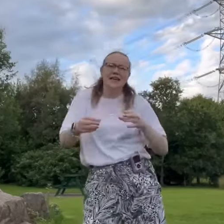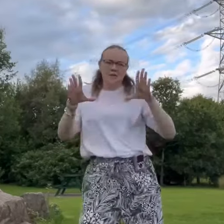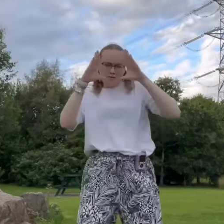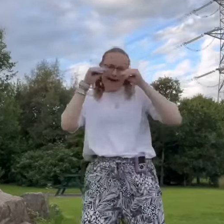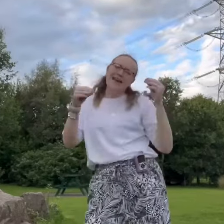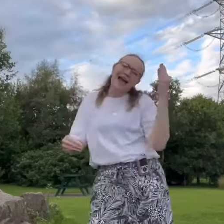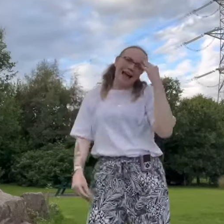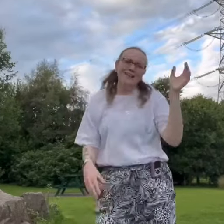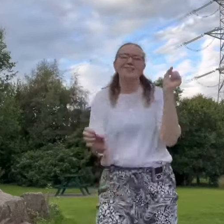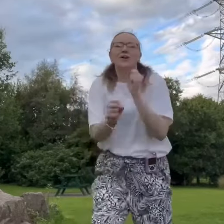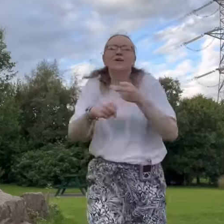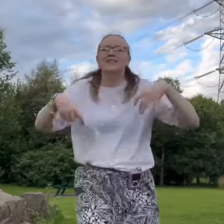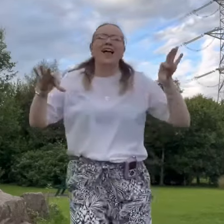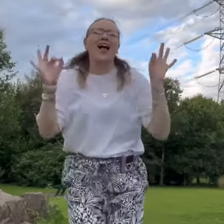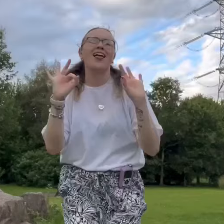head, doing nothing